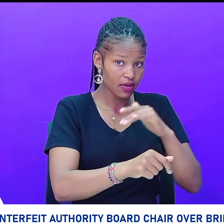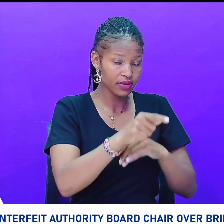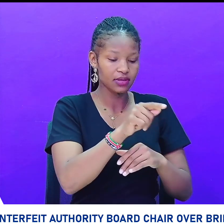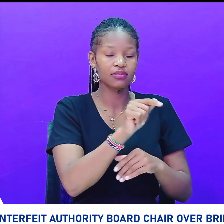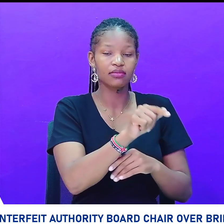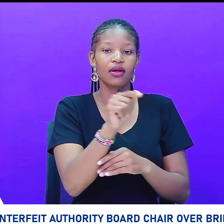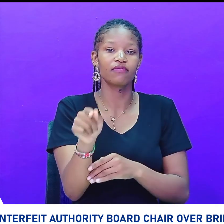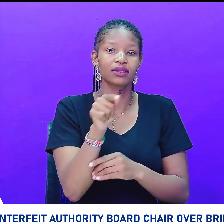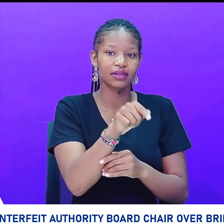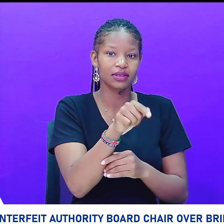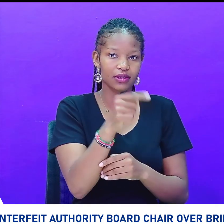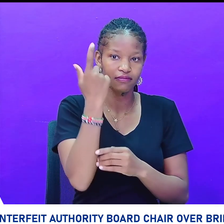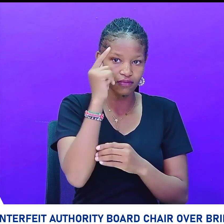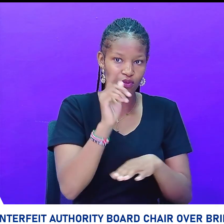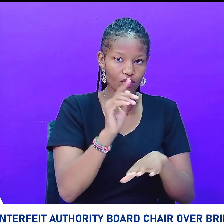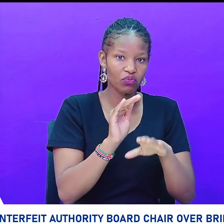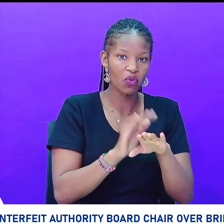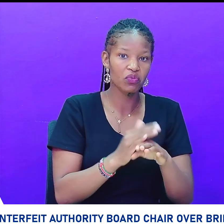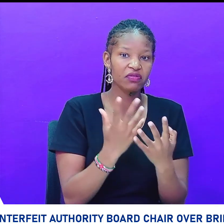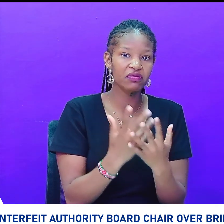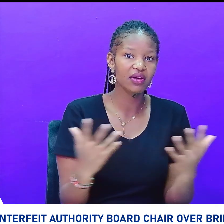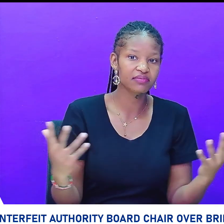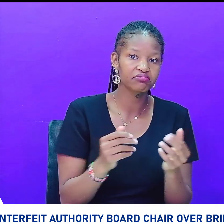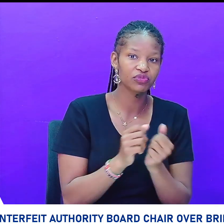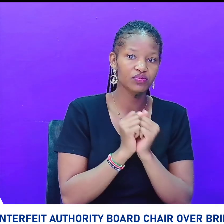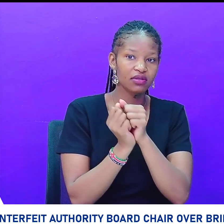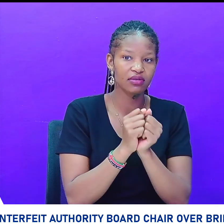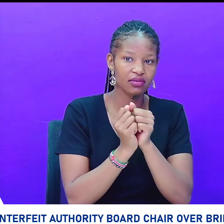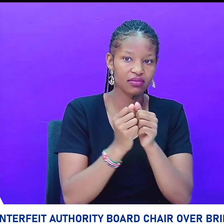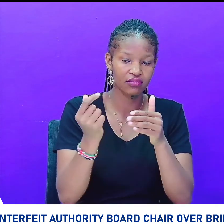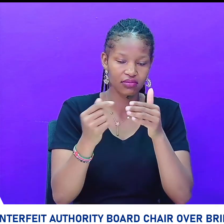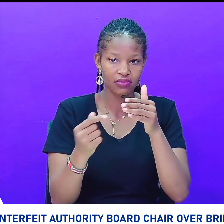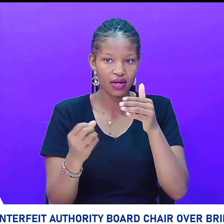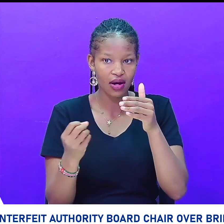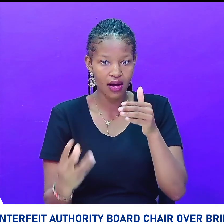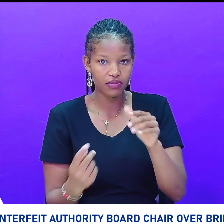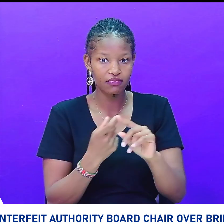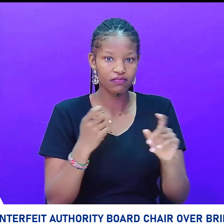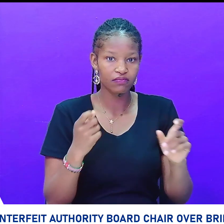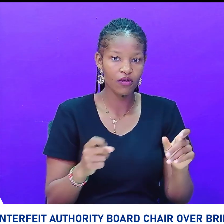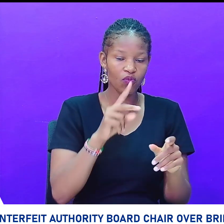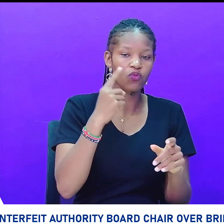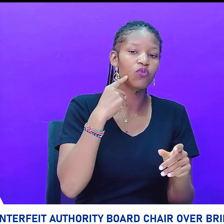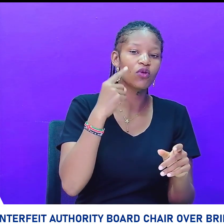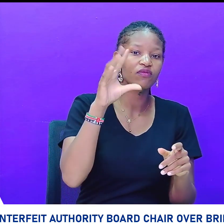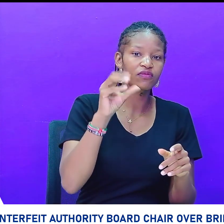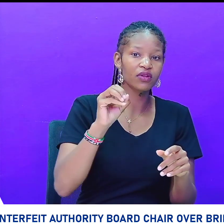The allegations include demanding bribes from companies under threat of counterfeit goods